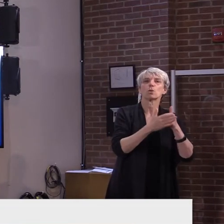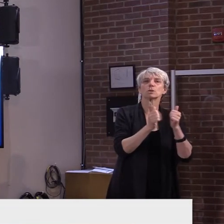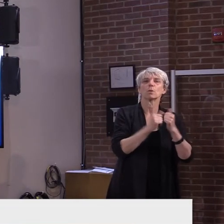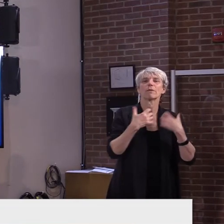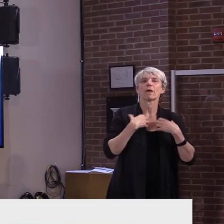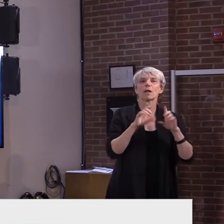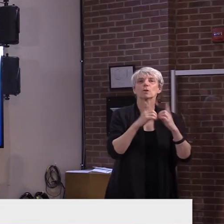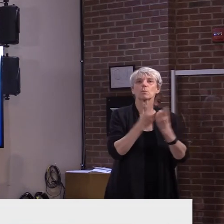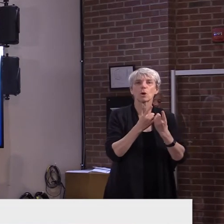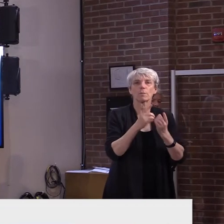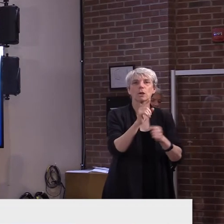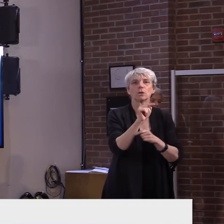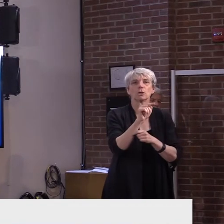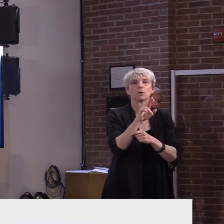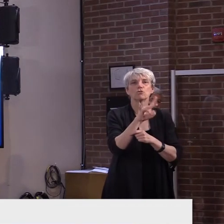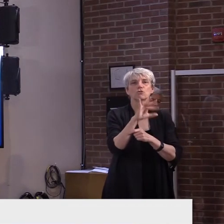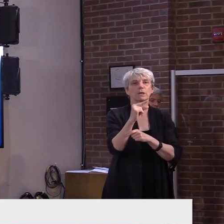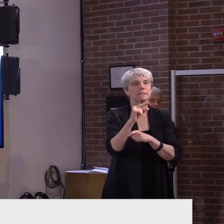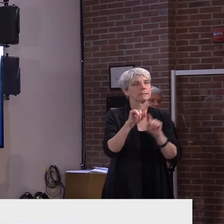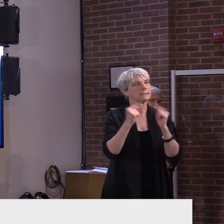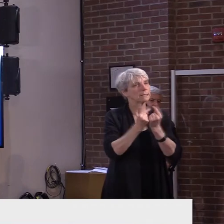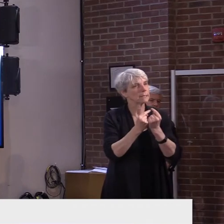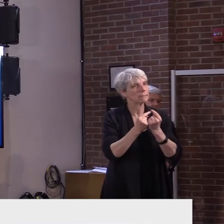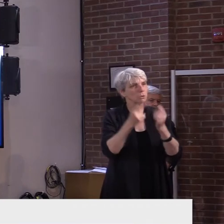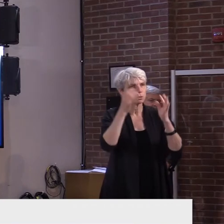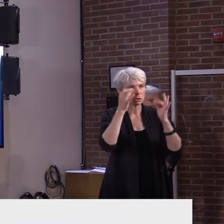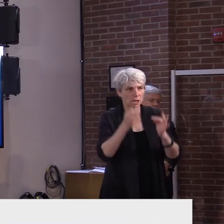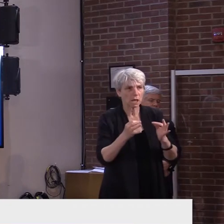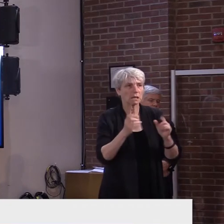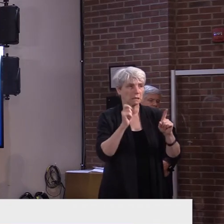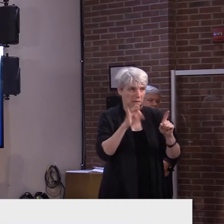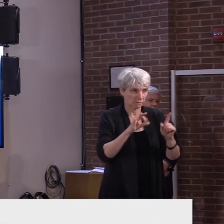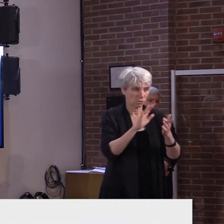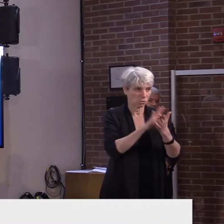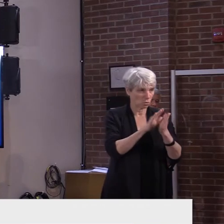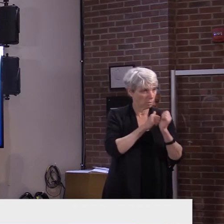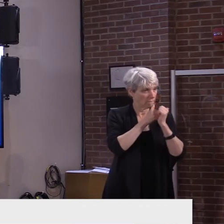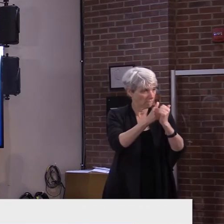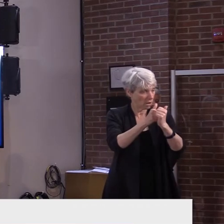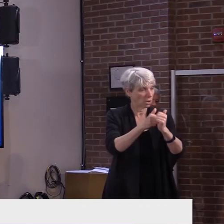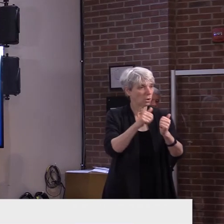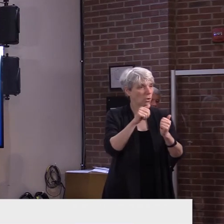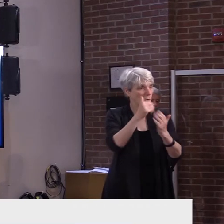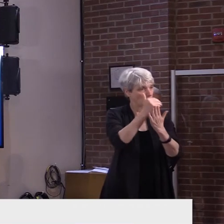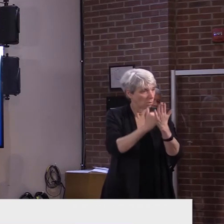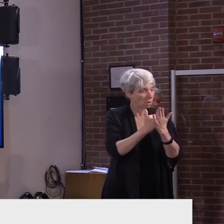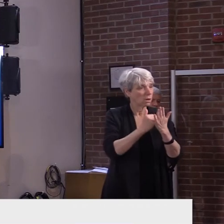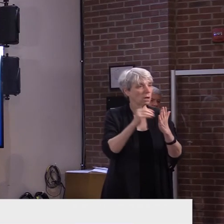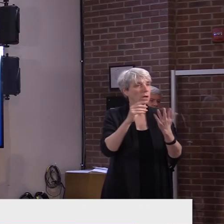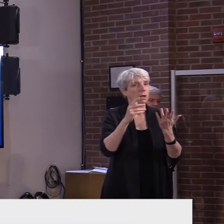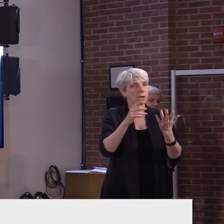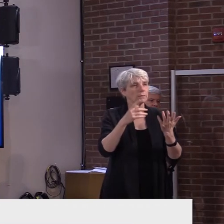department contact tracing team to understand to what extent the schools are following those recommendations from the contact tracers. Can I ask about